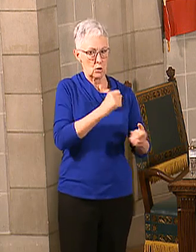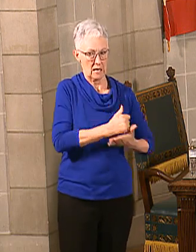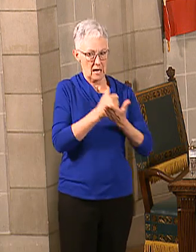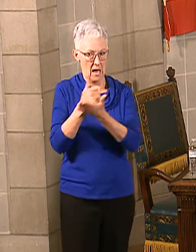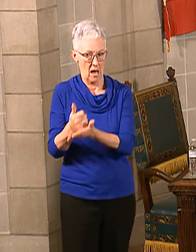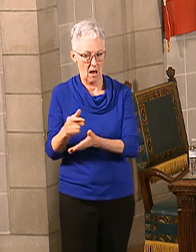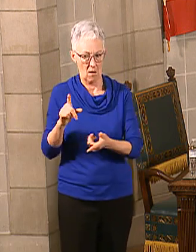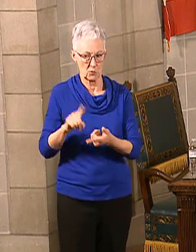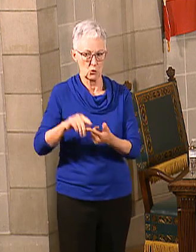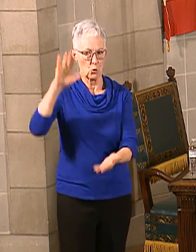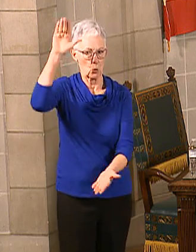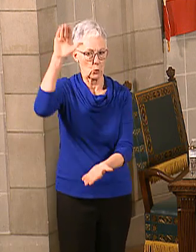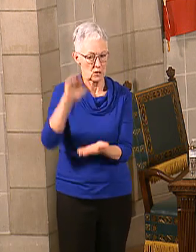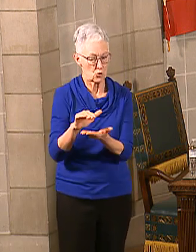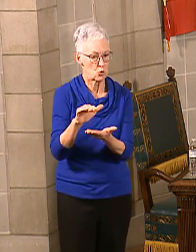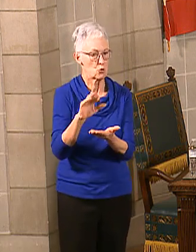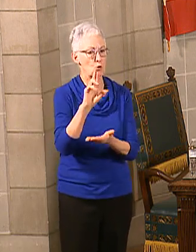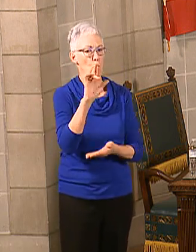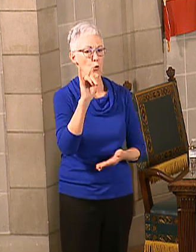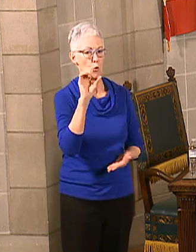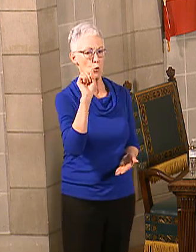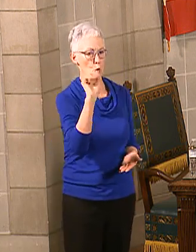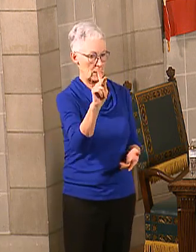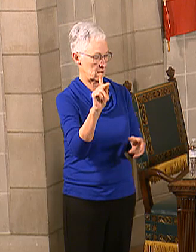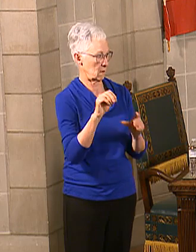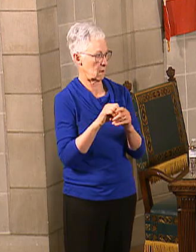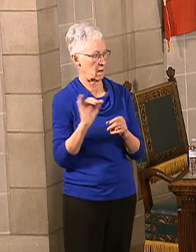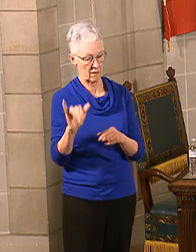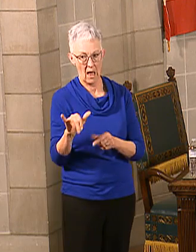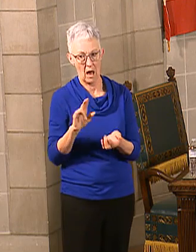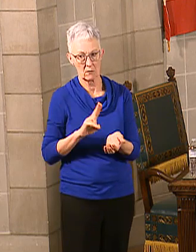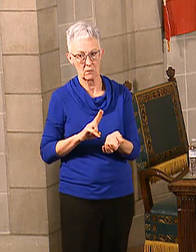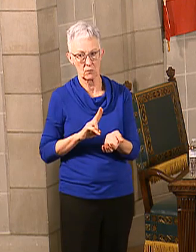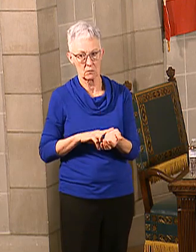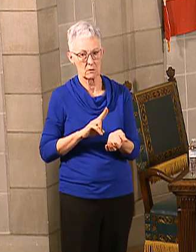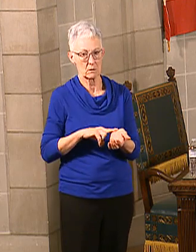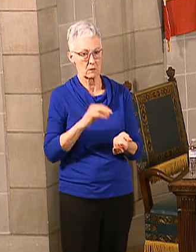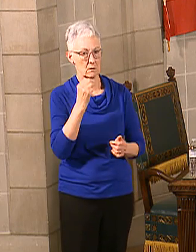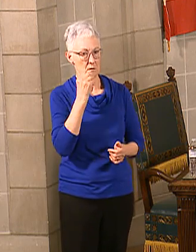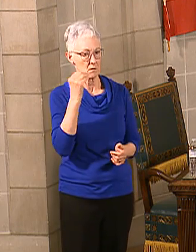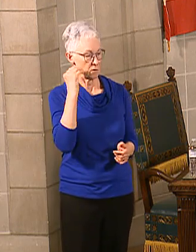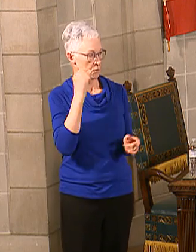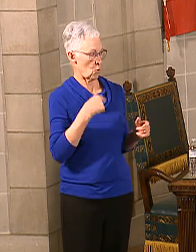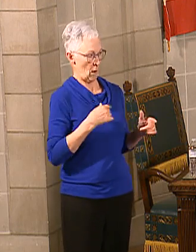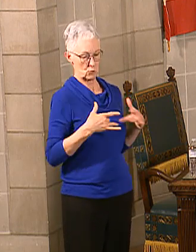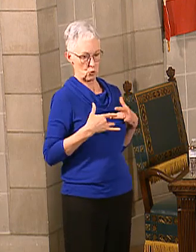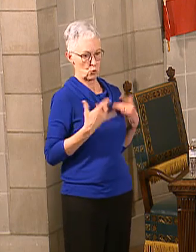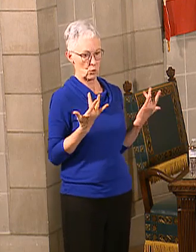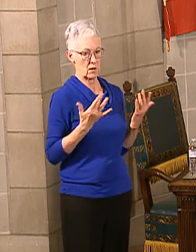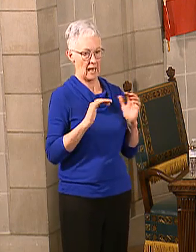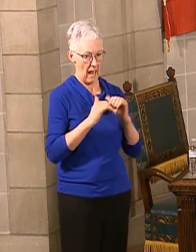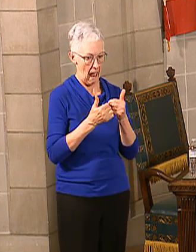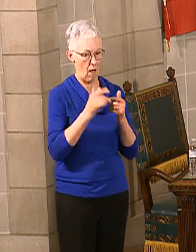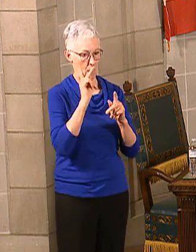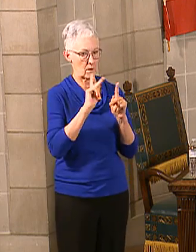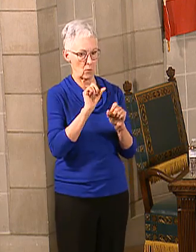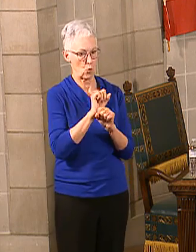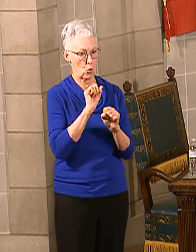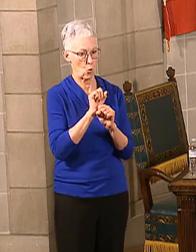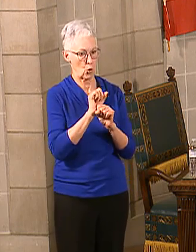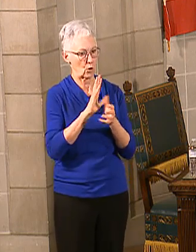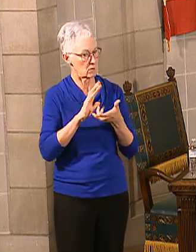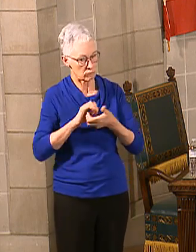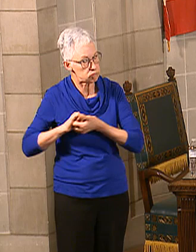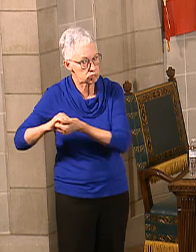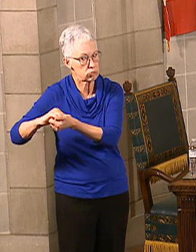So I was totally thrilled with the way everybody handled the situation. Dr. Antone,